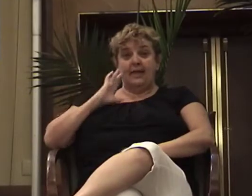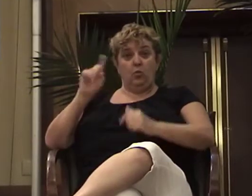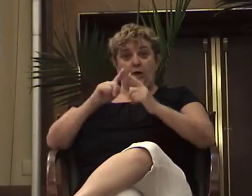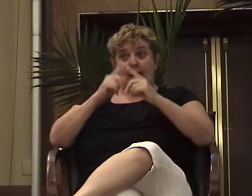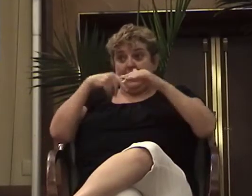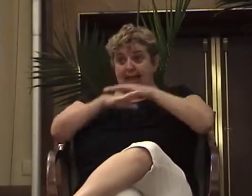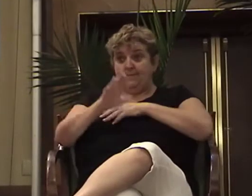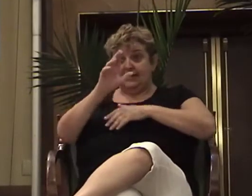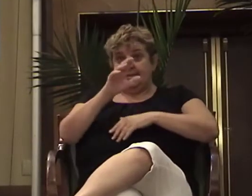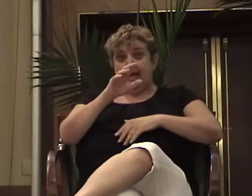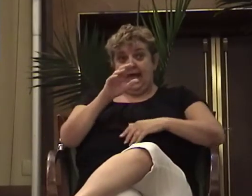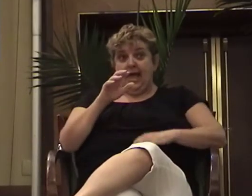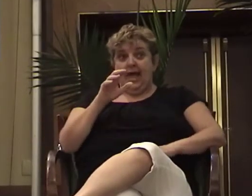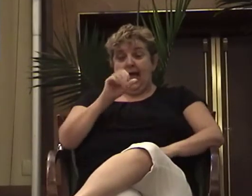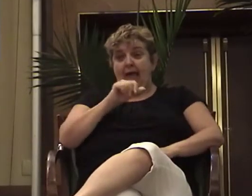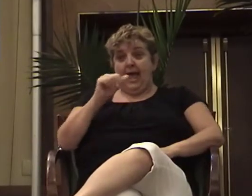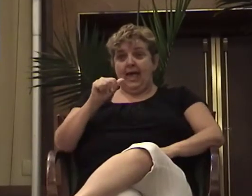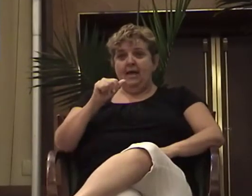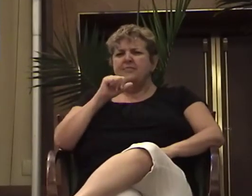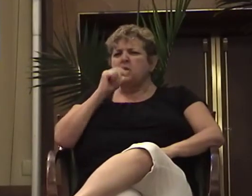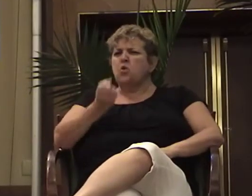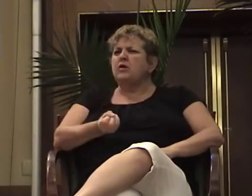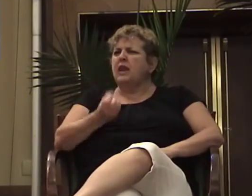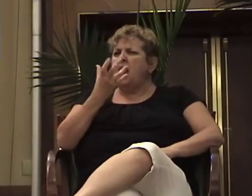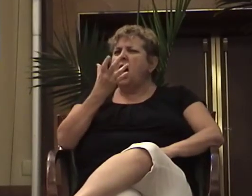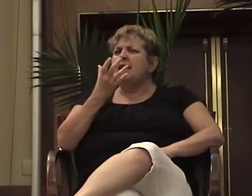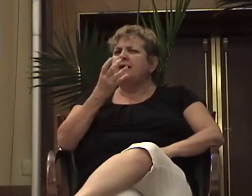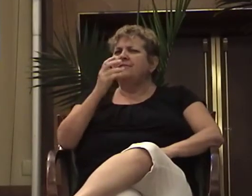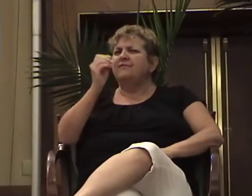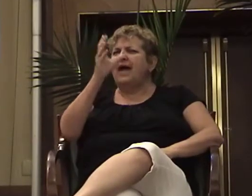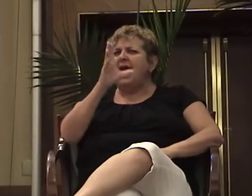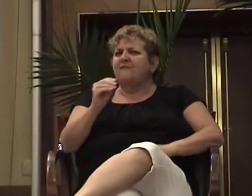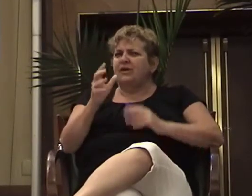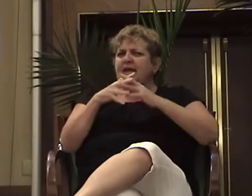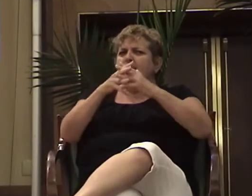wasn't a lot of African-American people in AA. Well, kind of like it is here today.